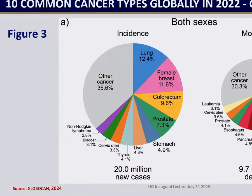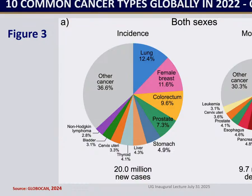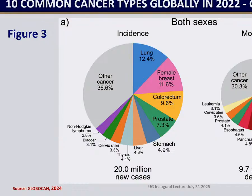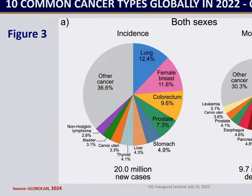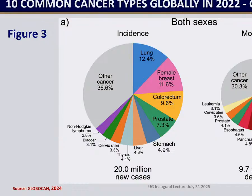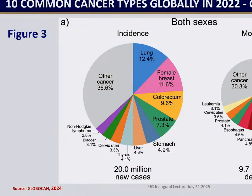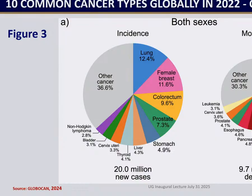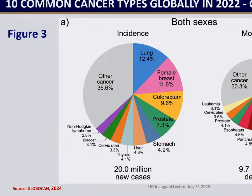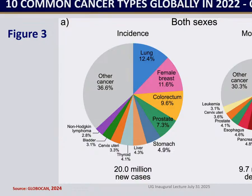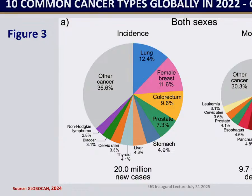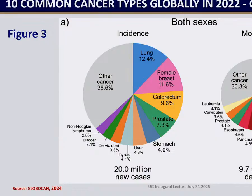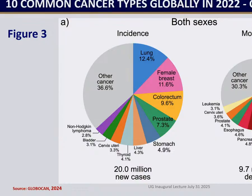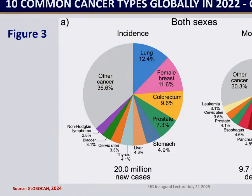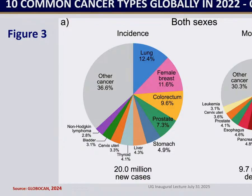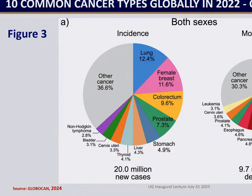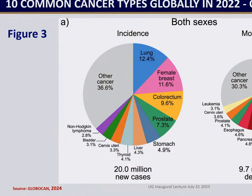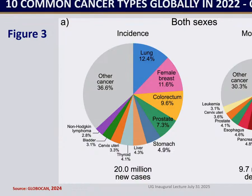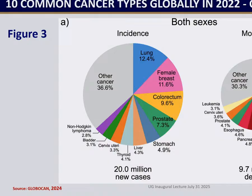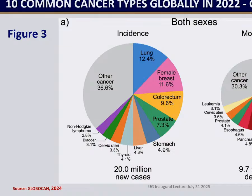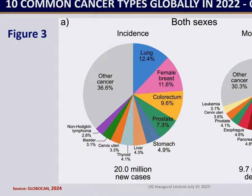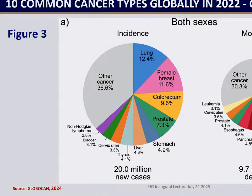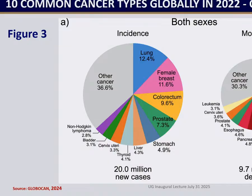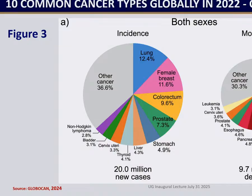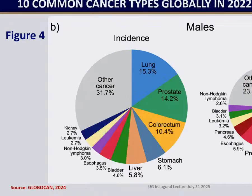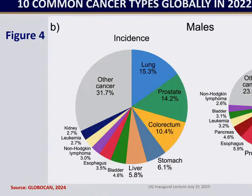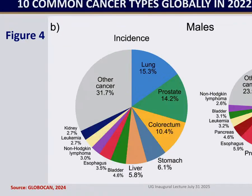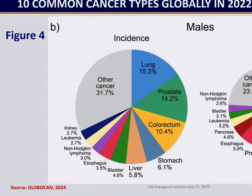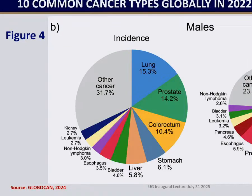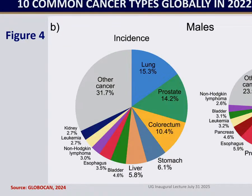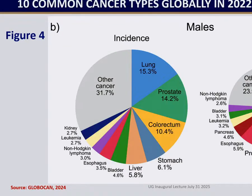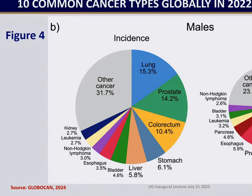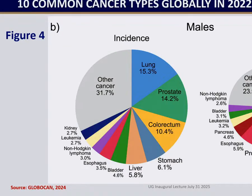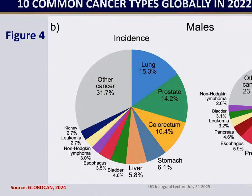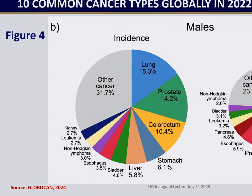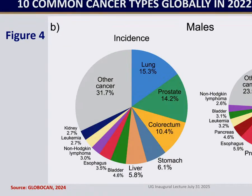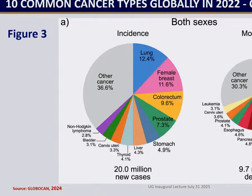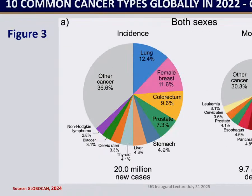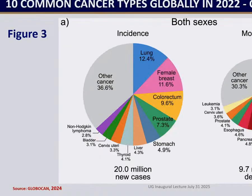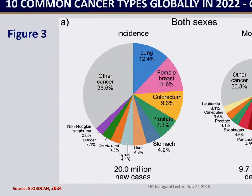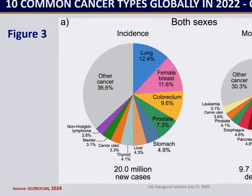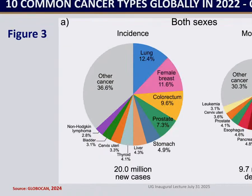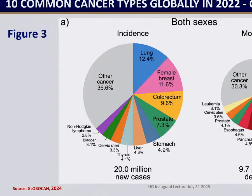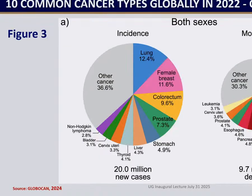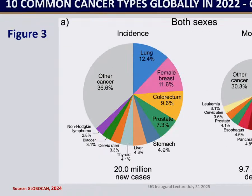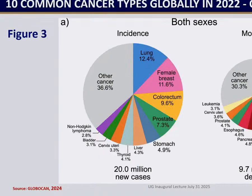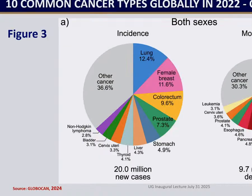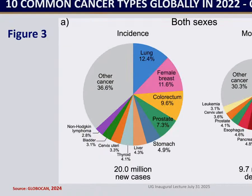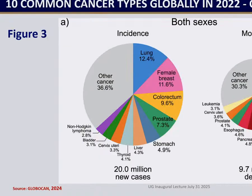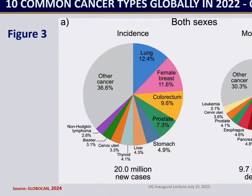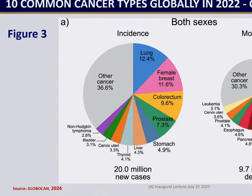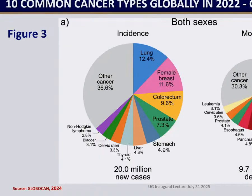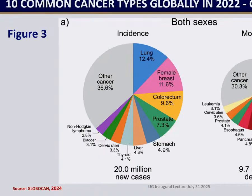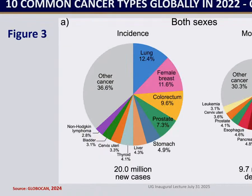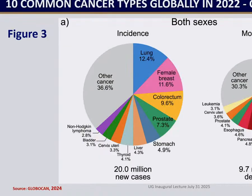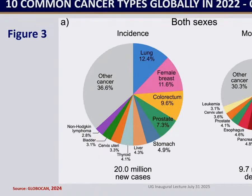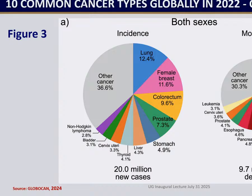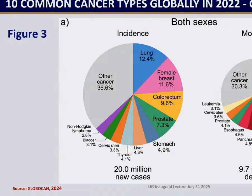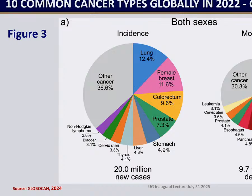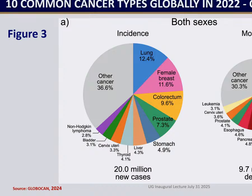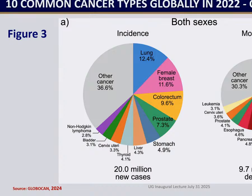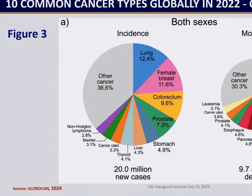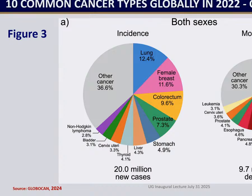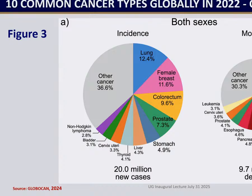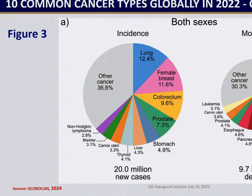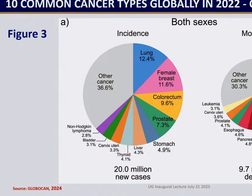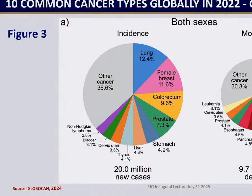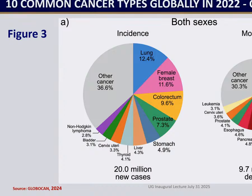on. And then when we come to the mortality, for mortality, we see lung